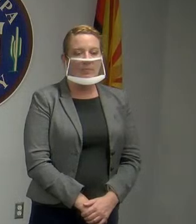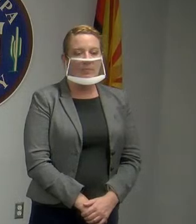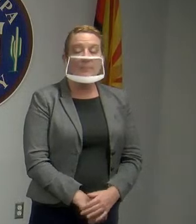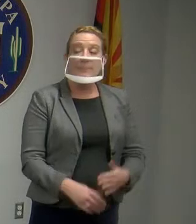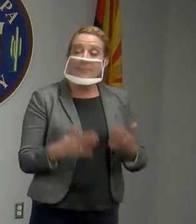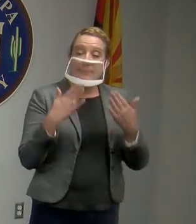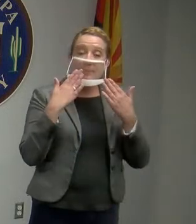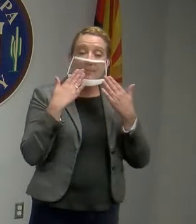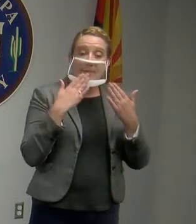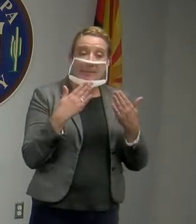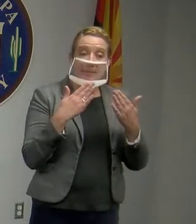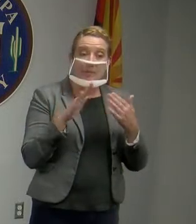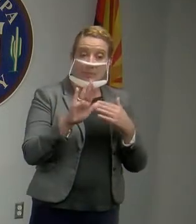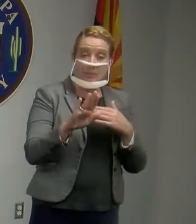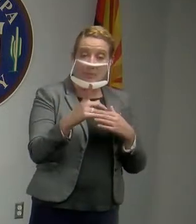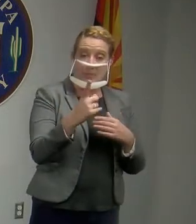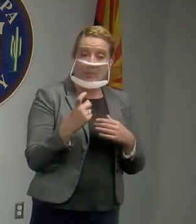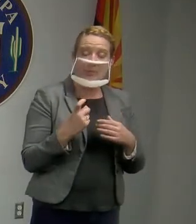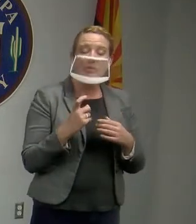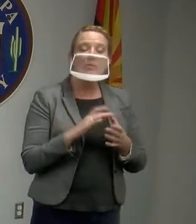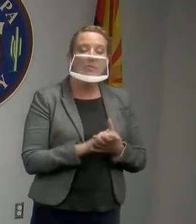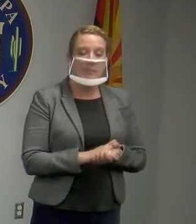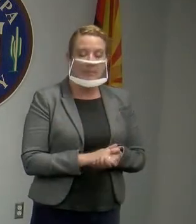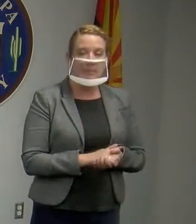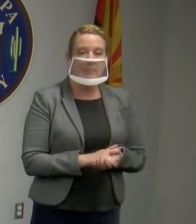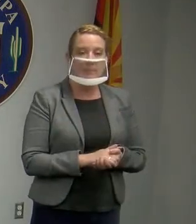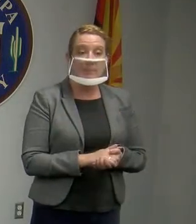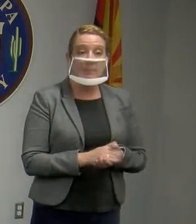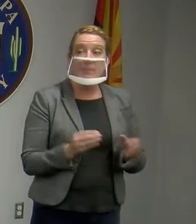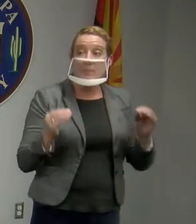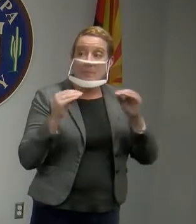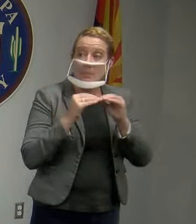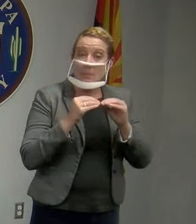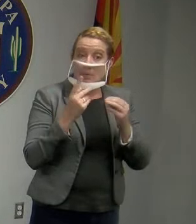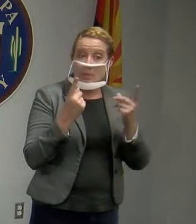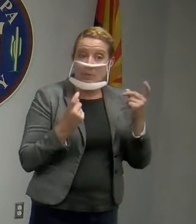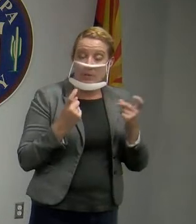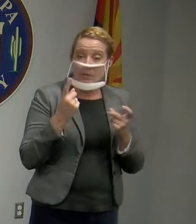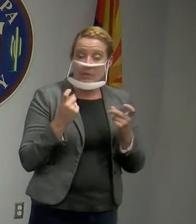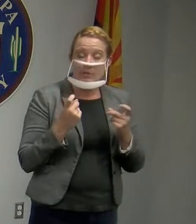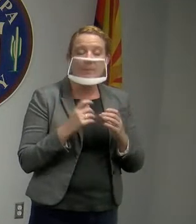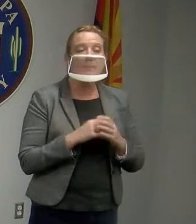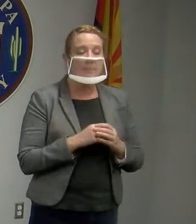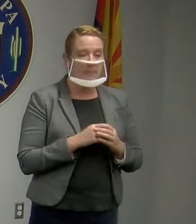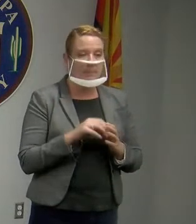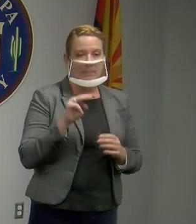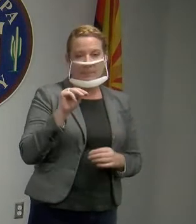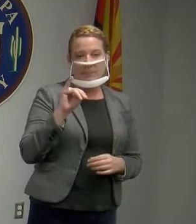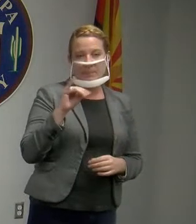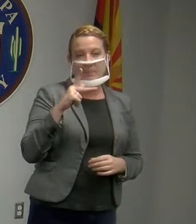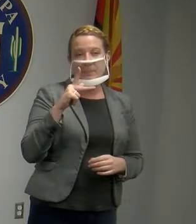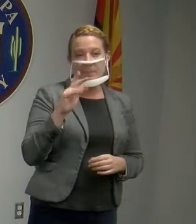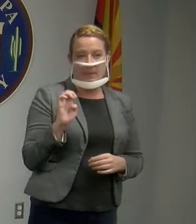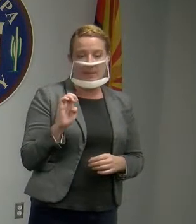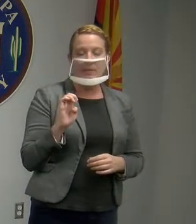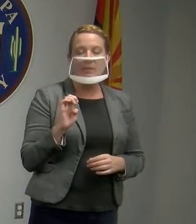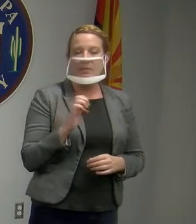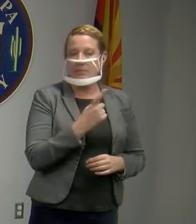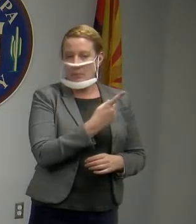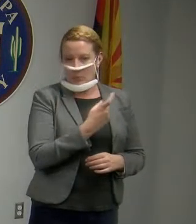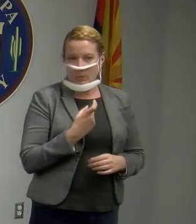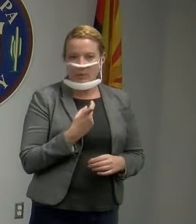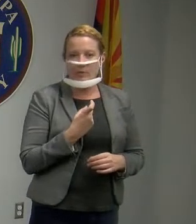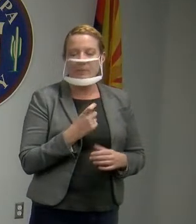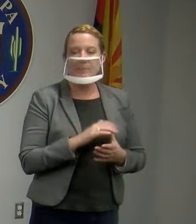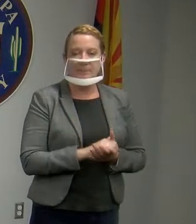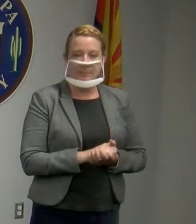Thank you so much for the questions, Courtney. Chad, do we have somebody else? We do. Mike Pelton has a question. Mike, your microphone is live.